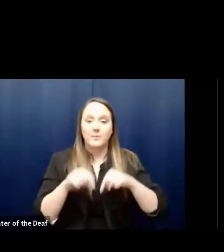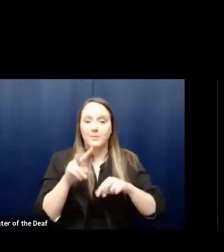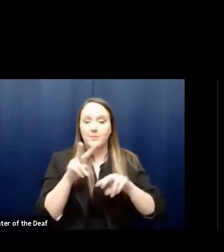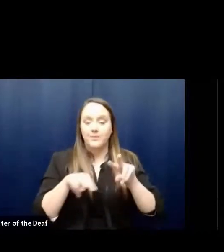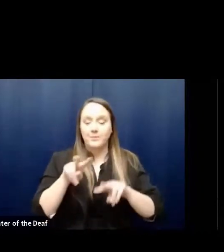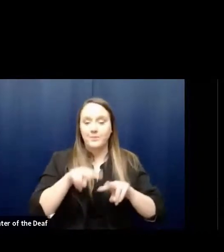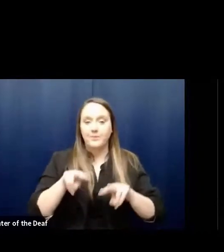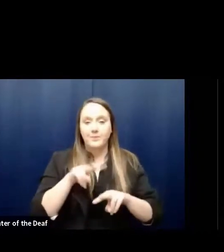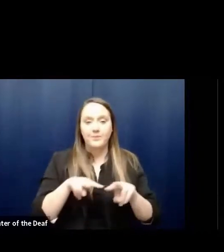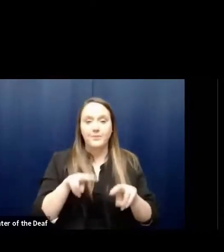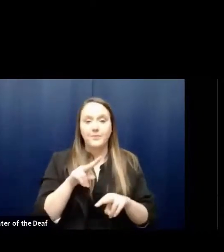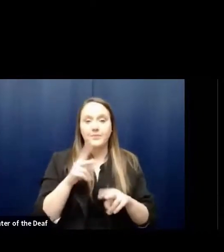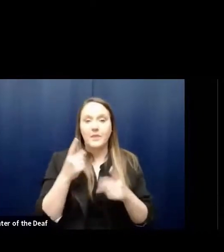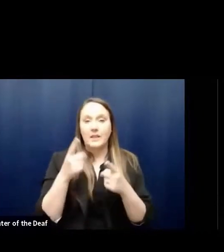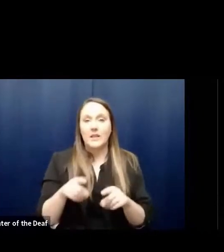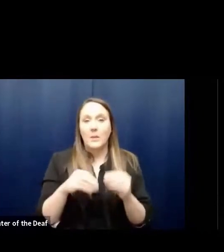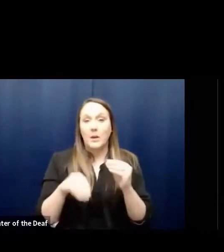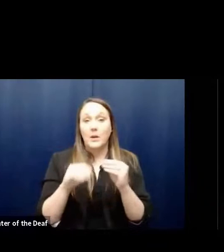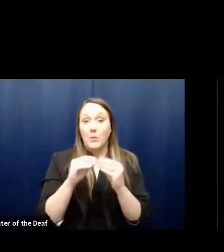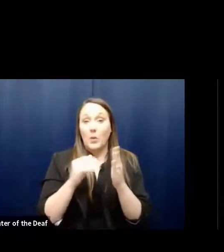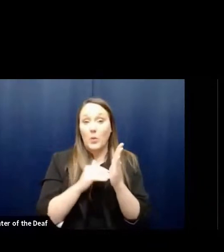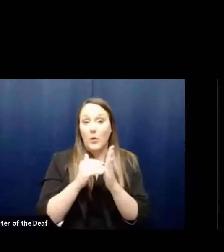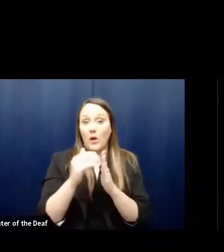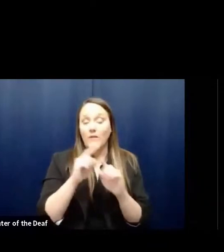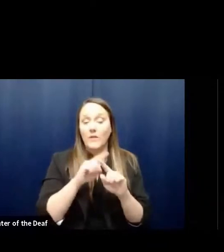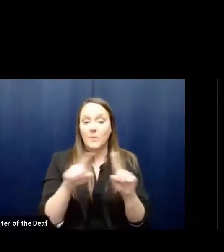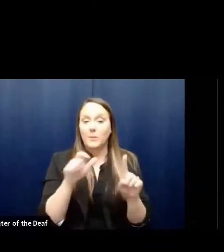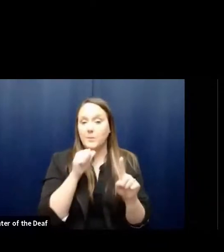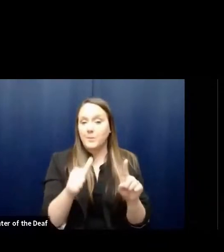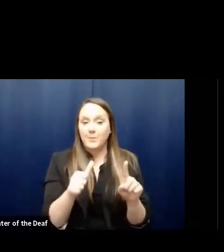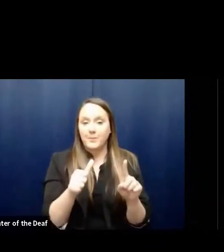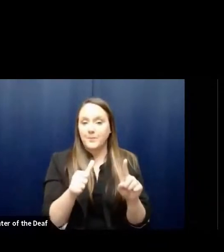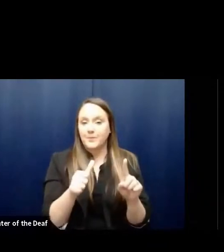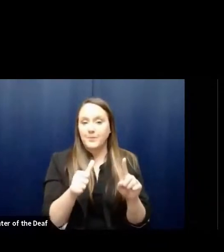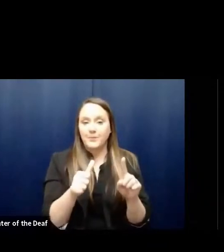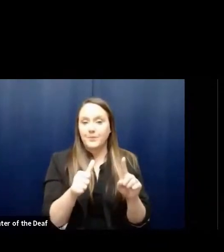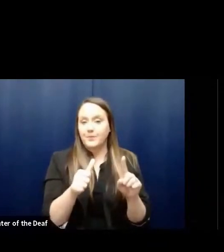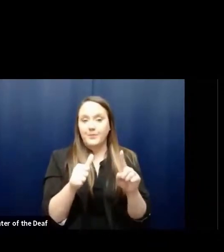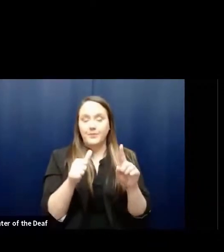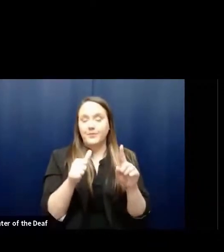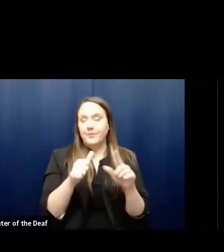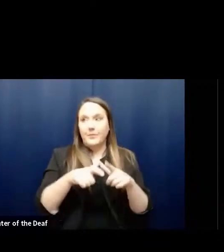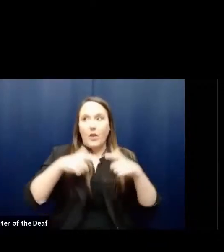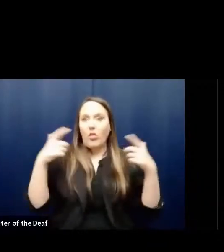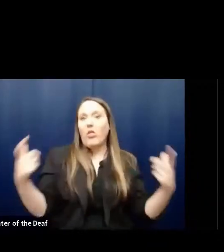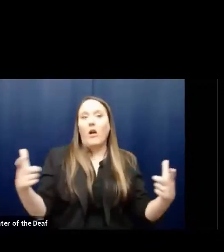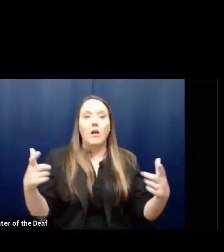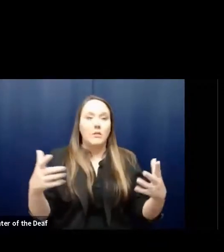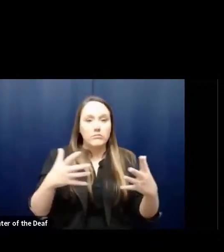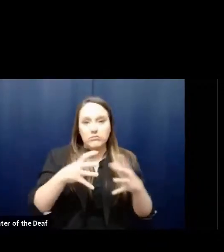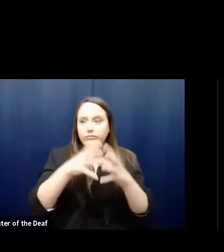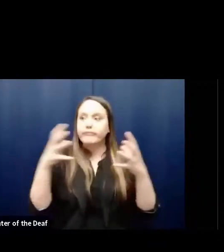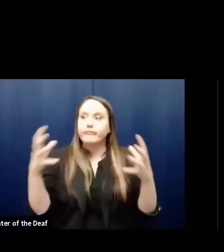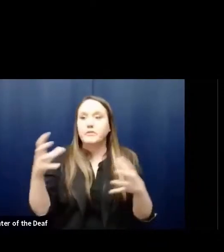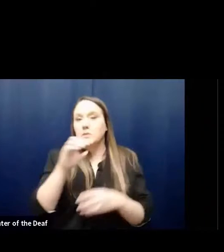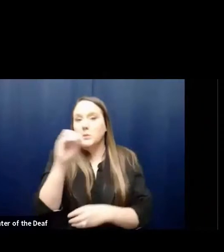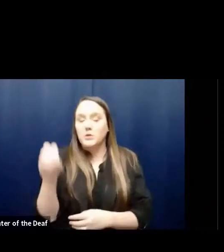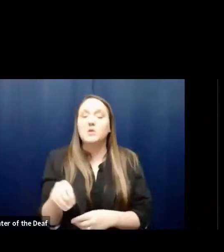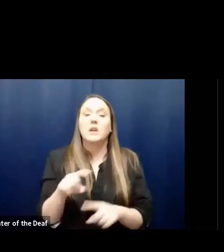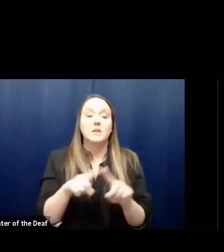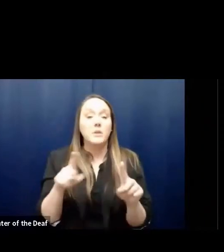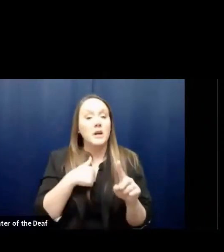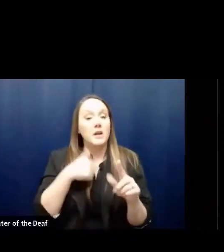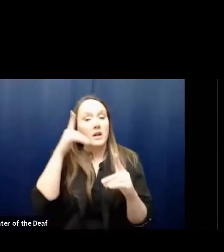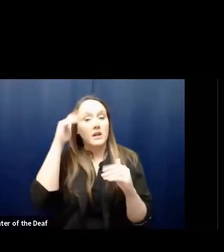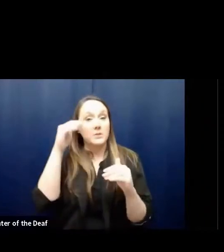at that. It's happening more frequently, but it's not a huge chunk at all of the percentage of what we're seeing. But I do expect as